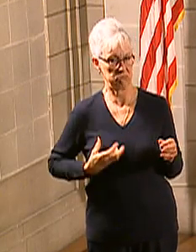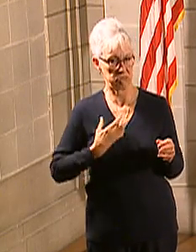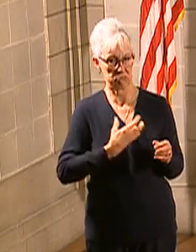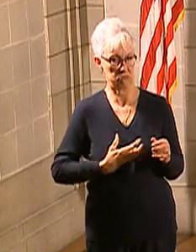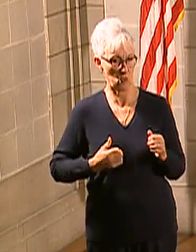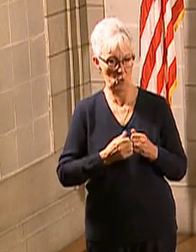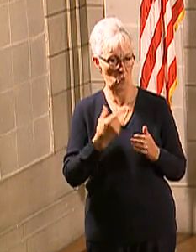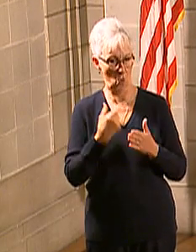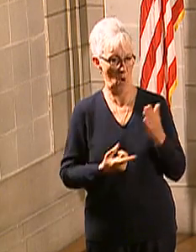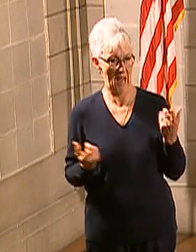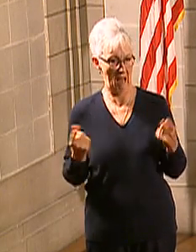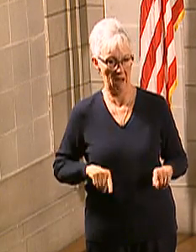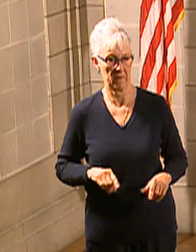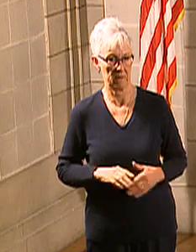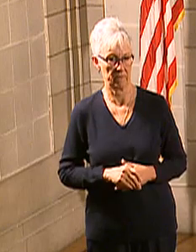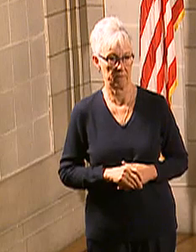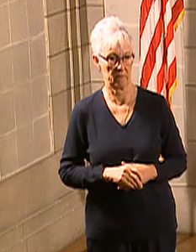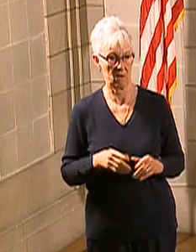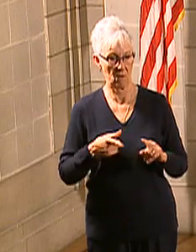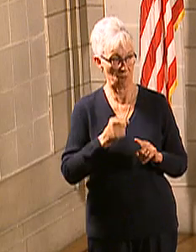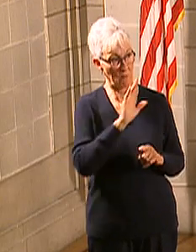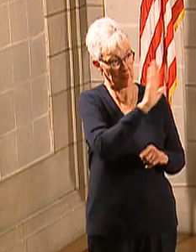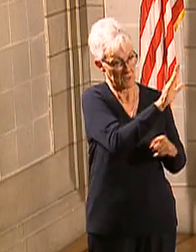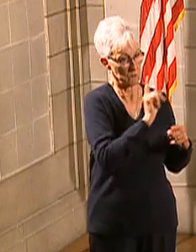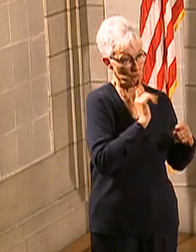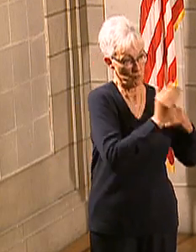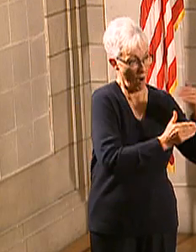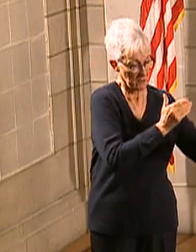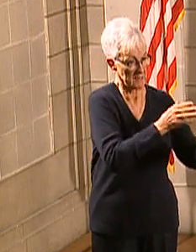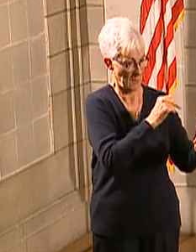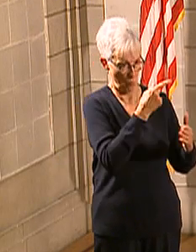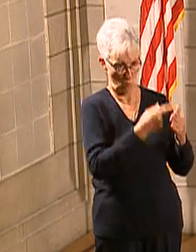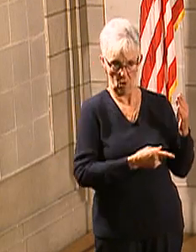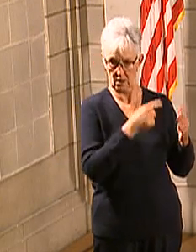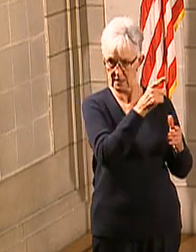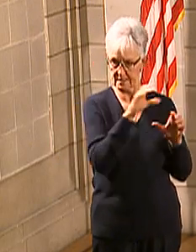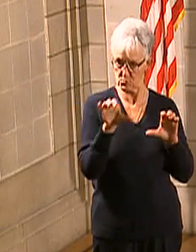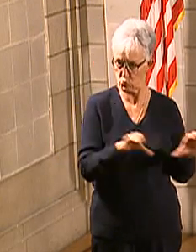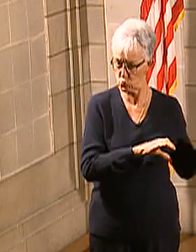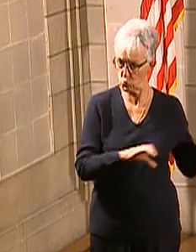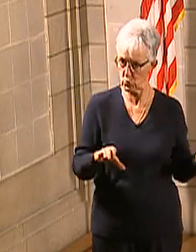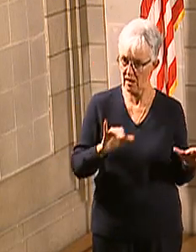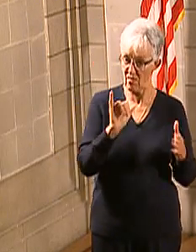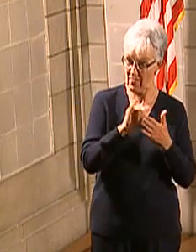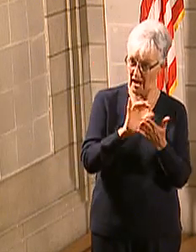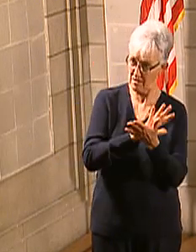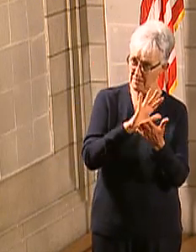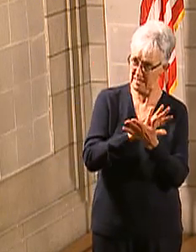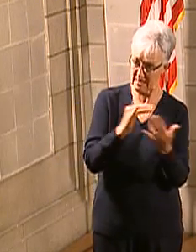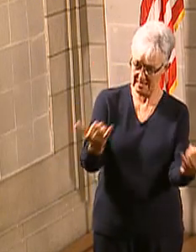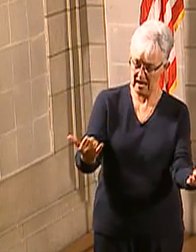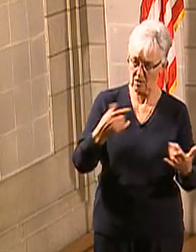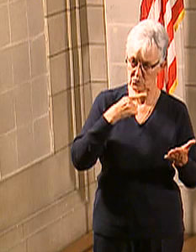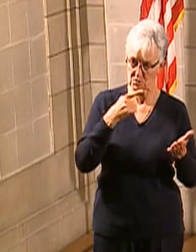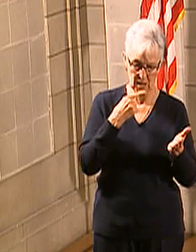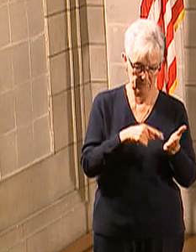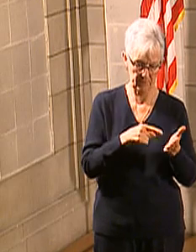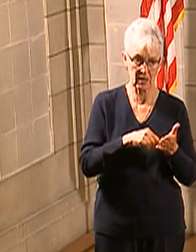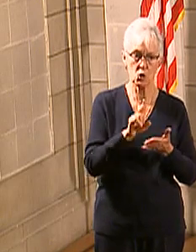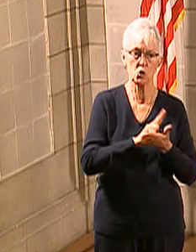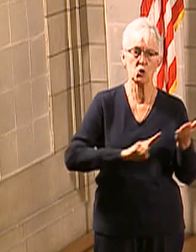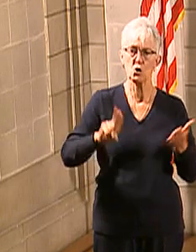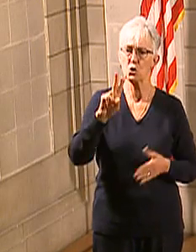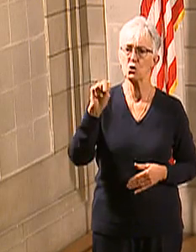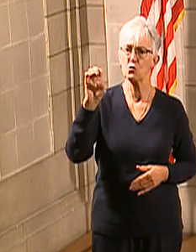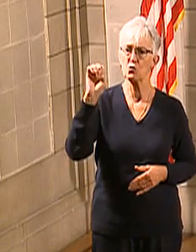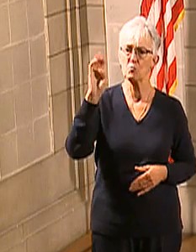happened from a process standpoint and from a content standpoint. Because that document now says, that document is basically saying the University of Nebraska